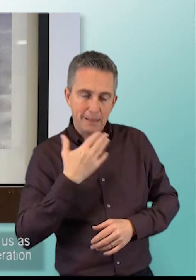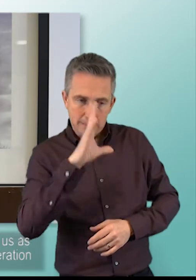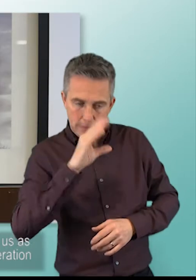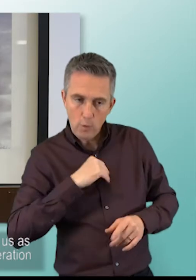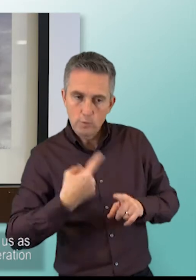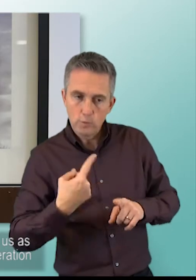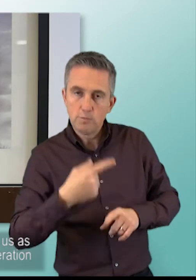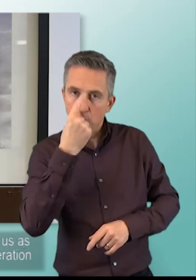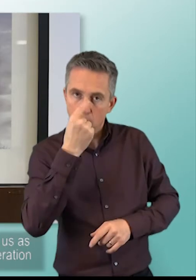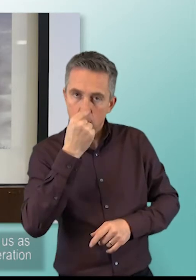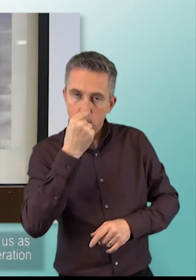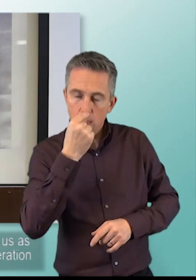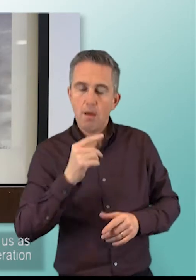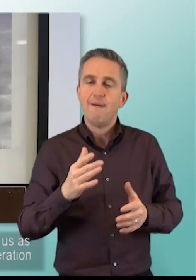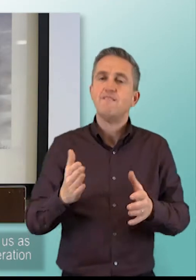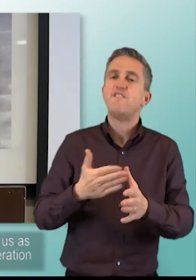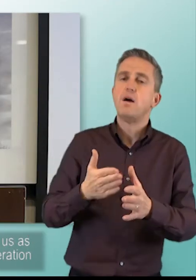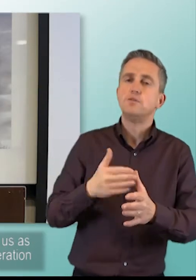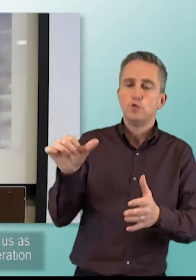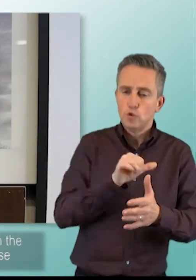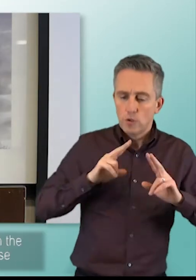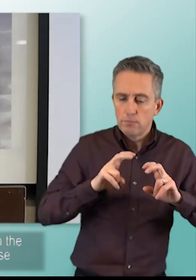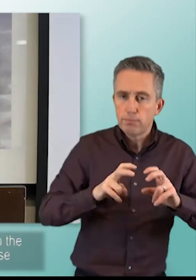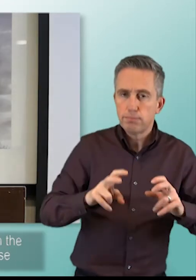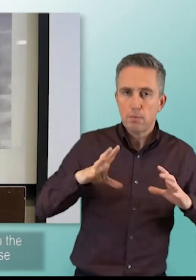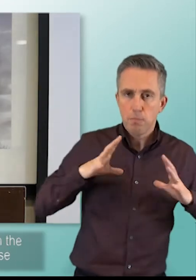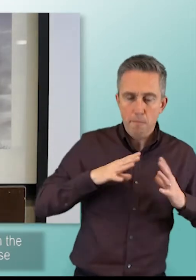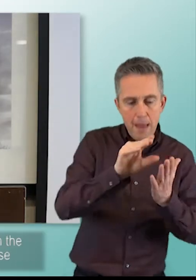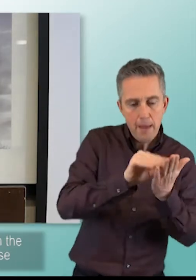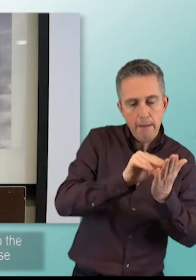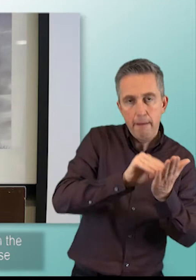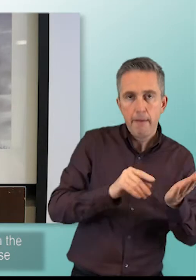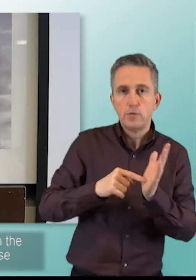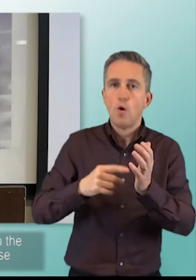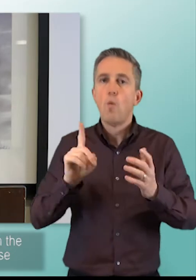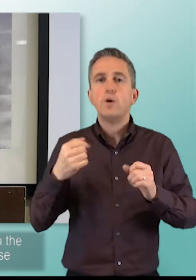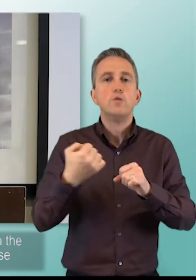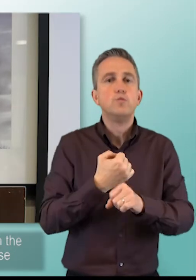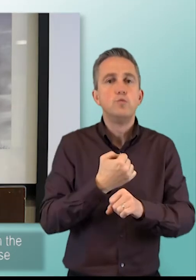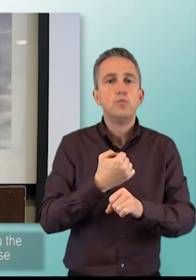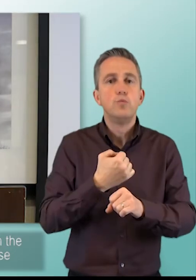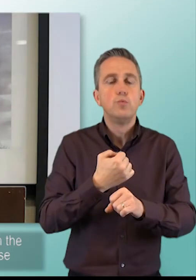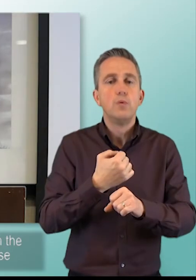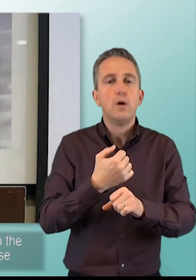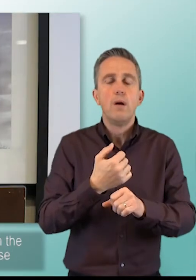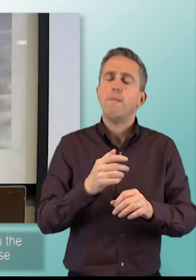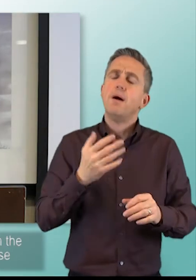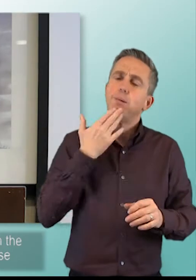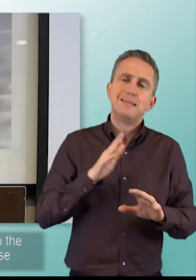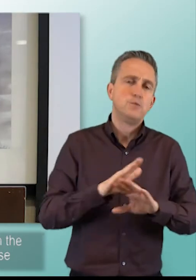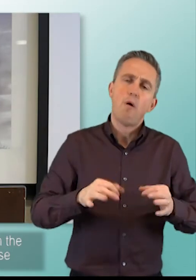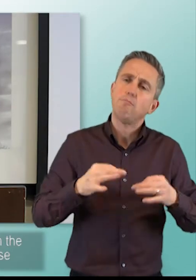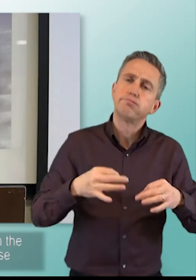us as soon as you can, it does mean to have some consideration. But with safeguarding events, again, we would err on the side of caution of reporting